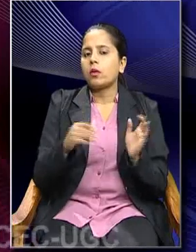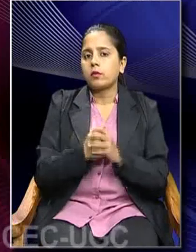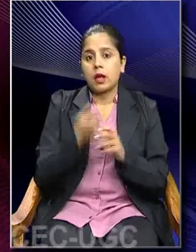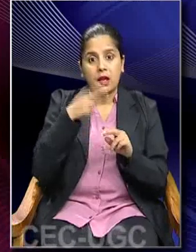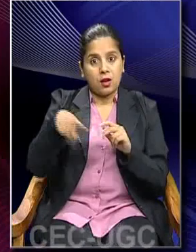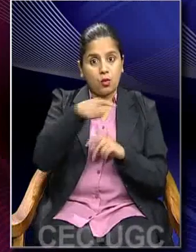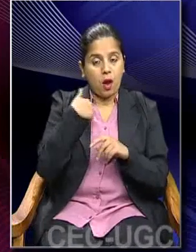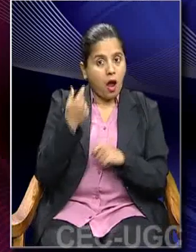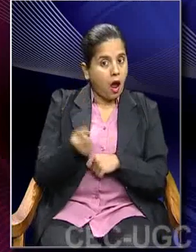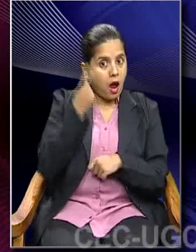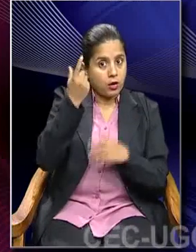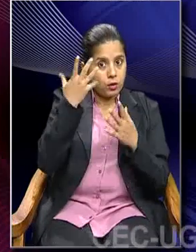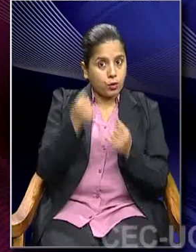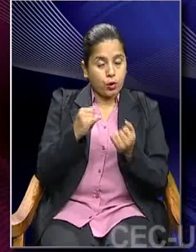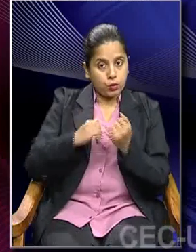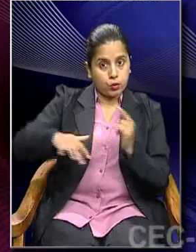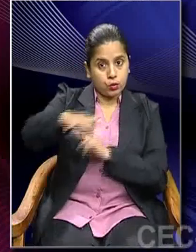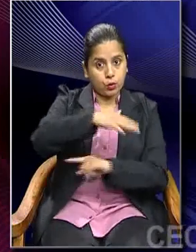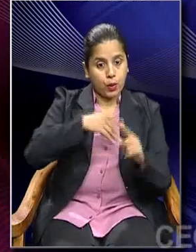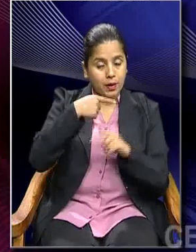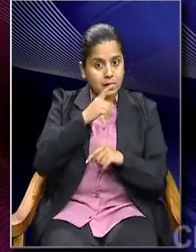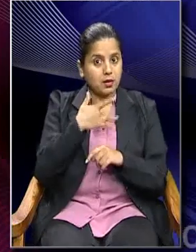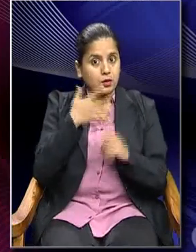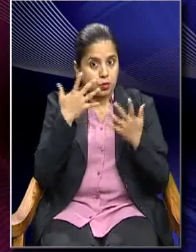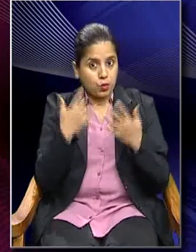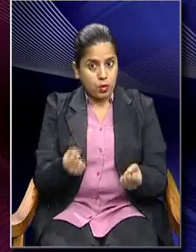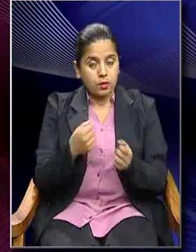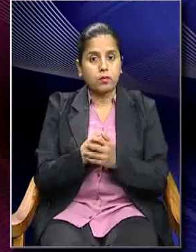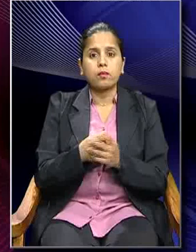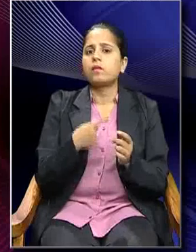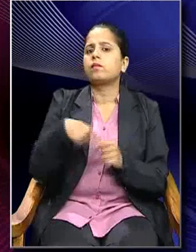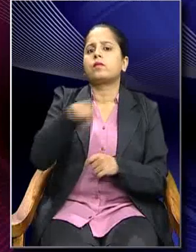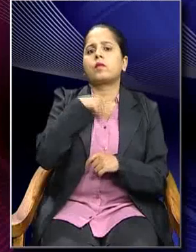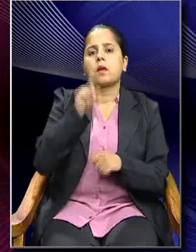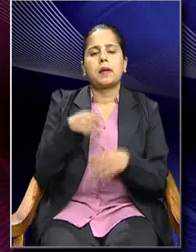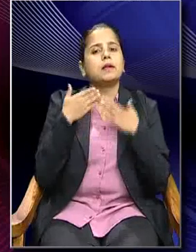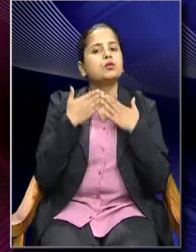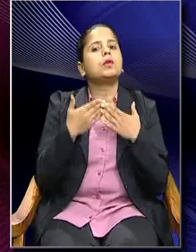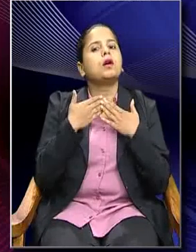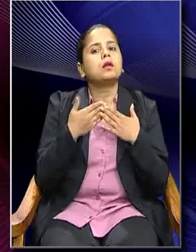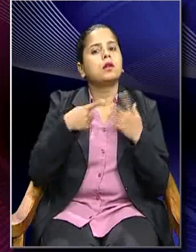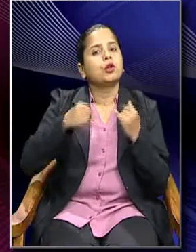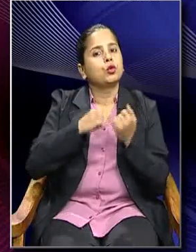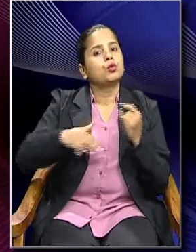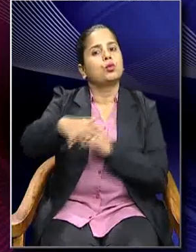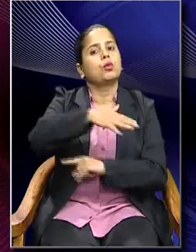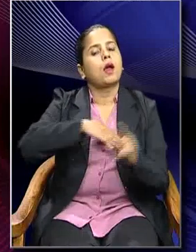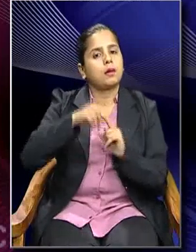to understand the society in itself, we need to study that society in the